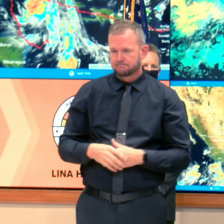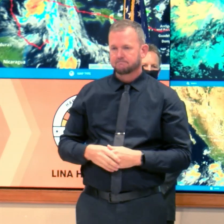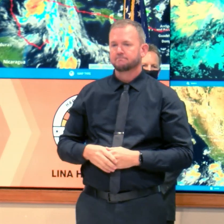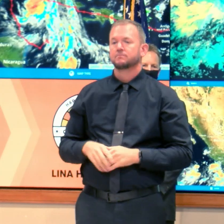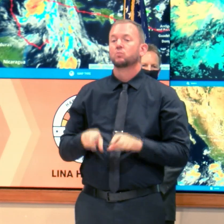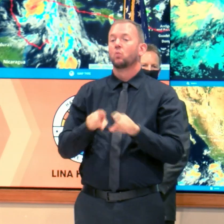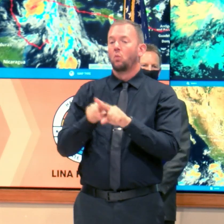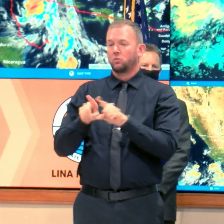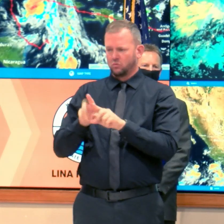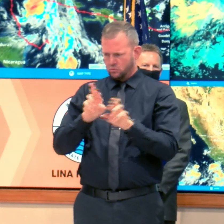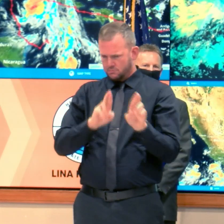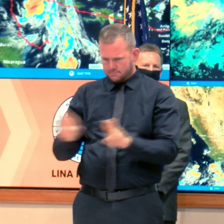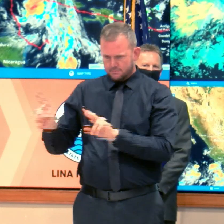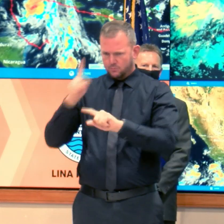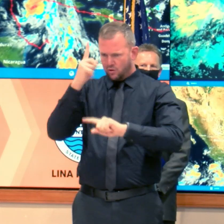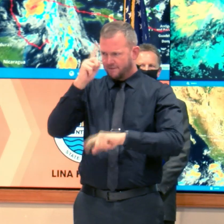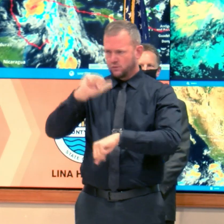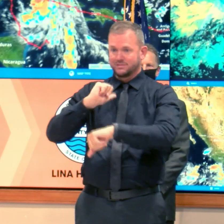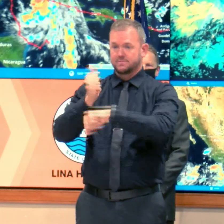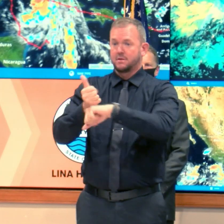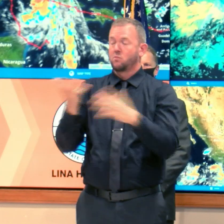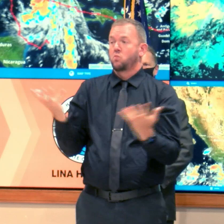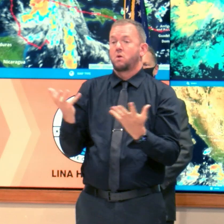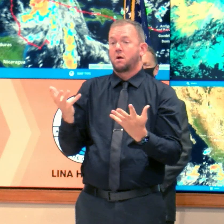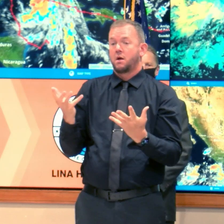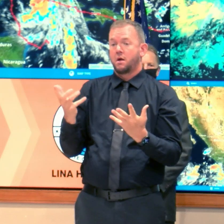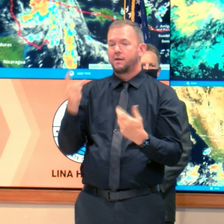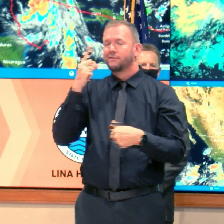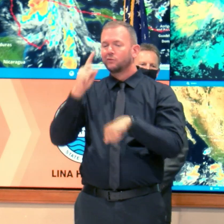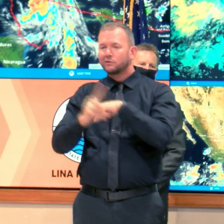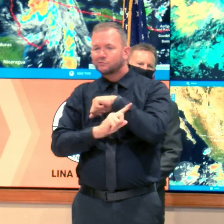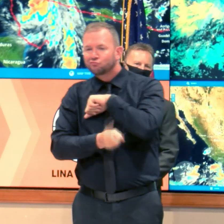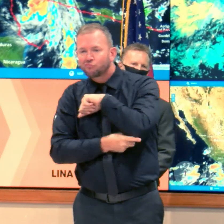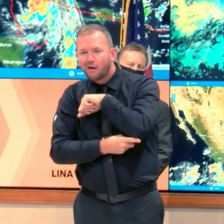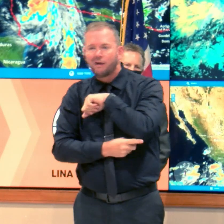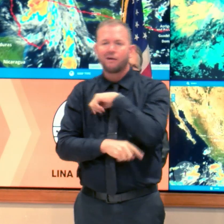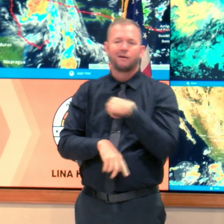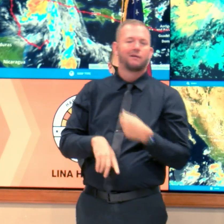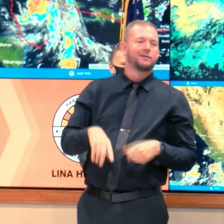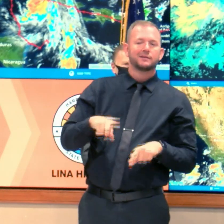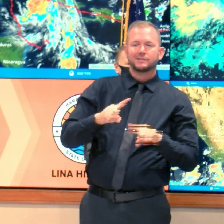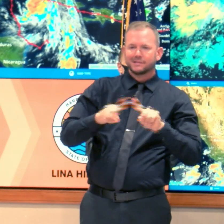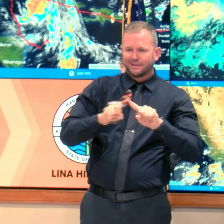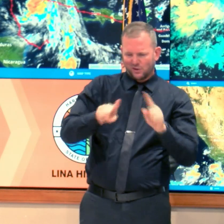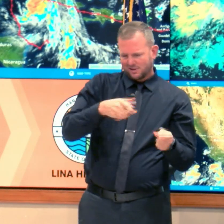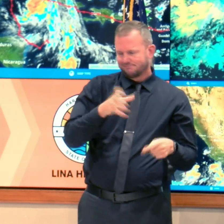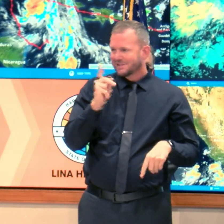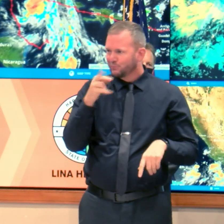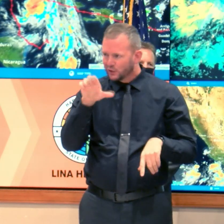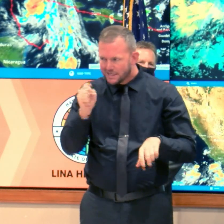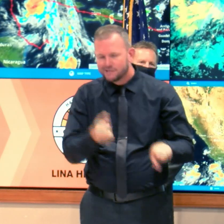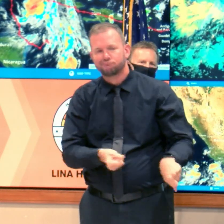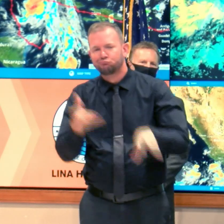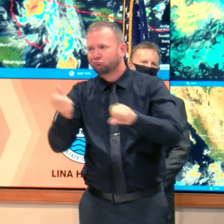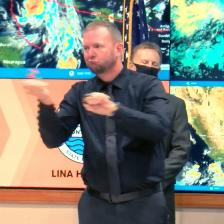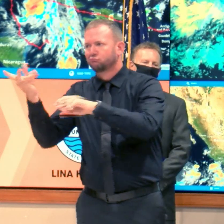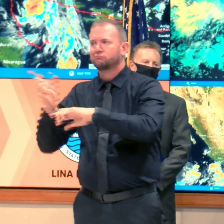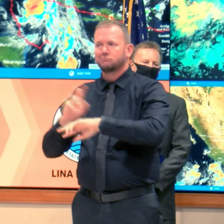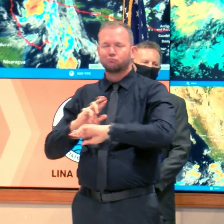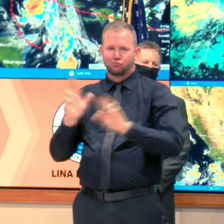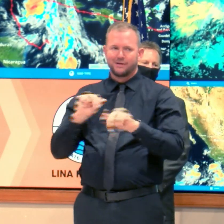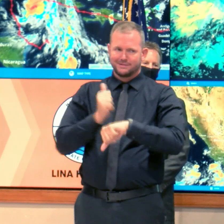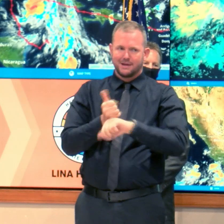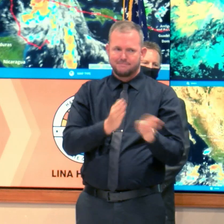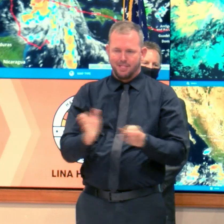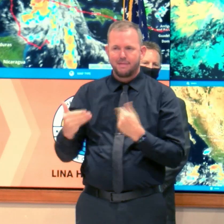We've pre-designated areas for staging, response, and recovery resources if necessary. We're in touch with Centerpoint for restoring power